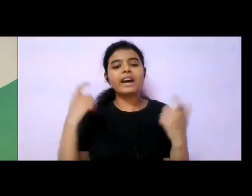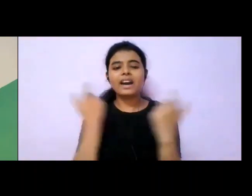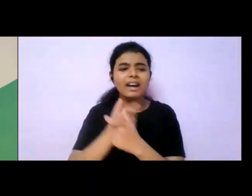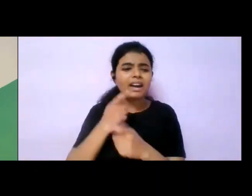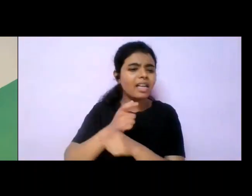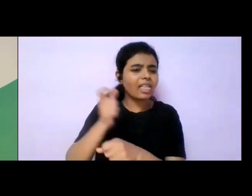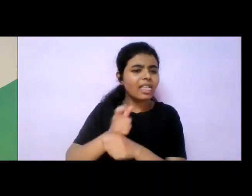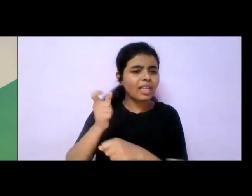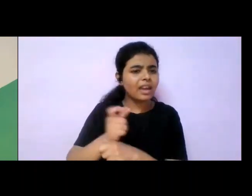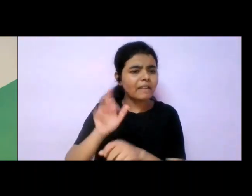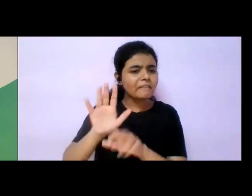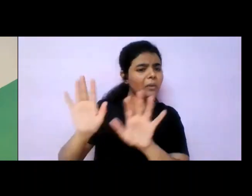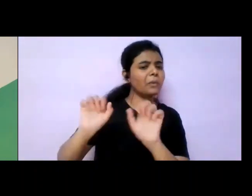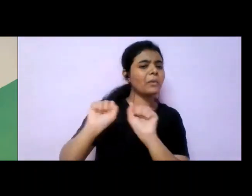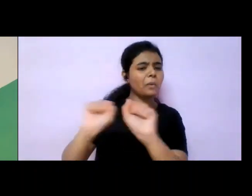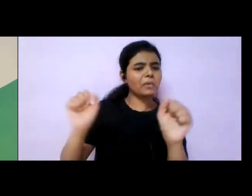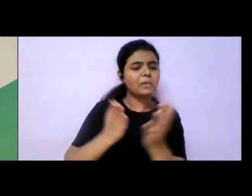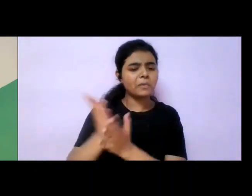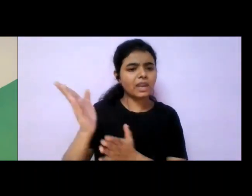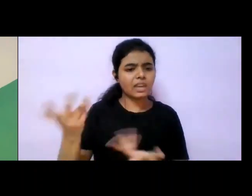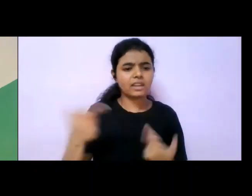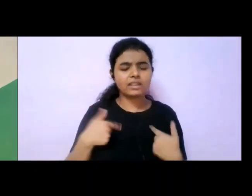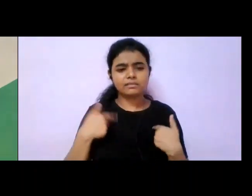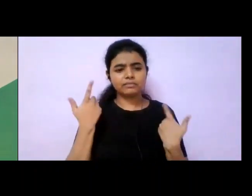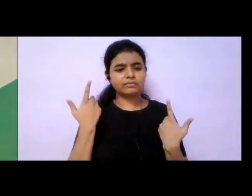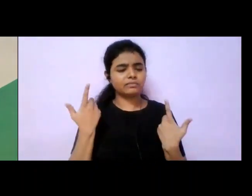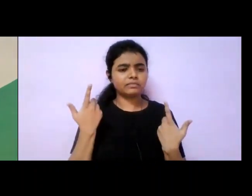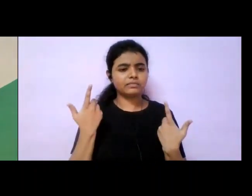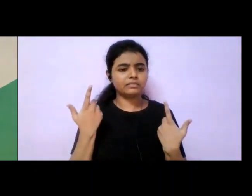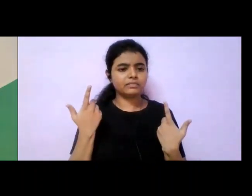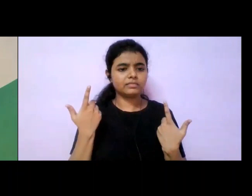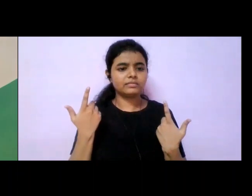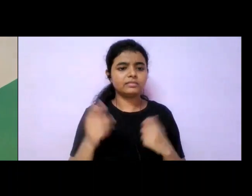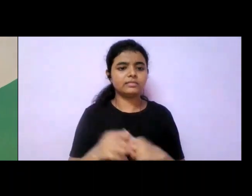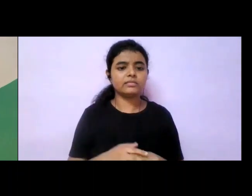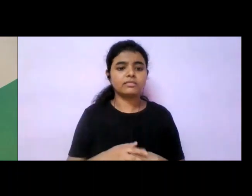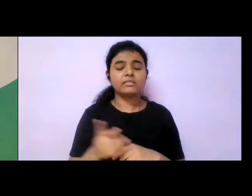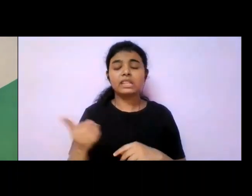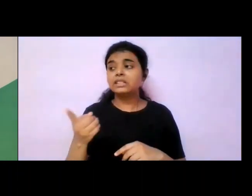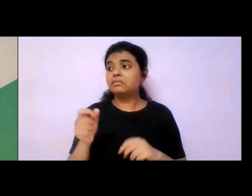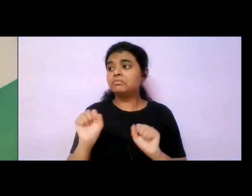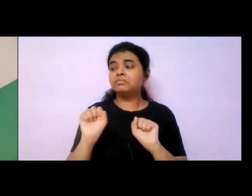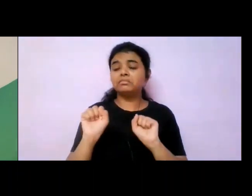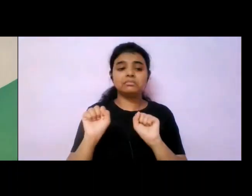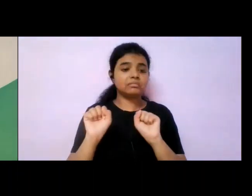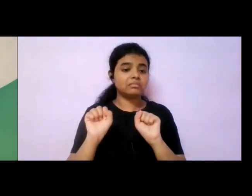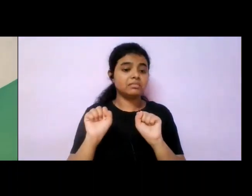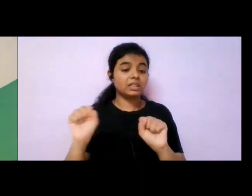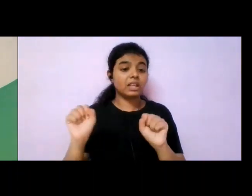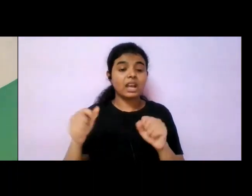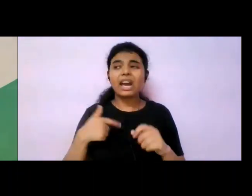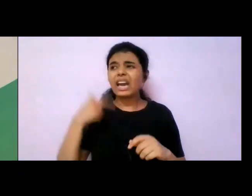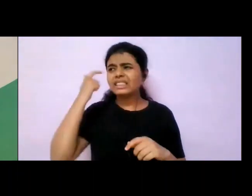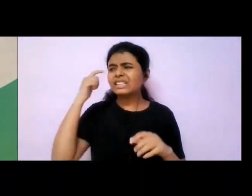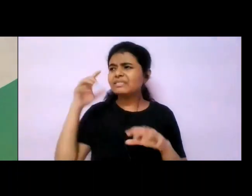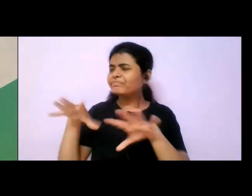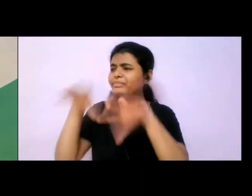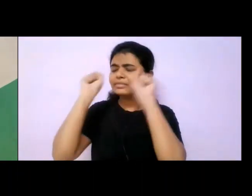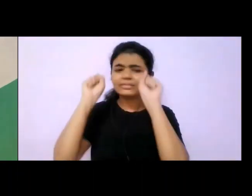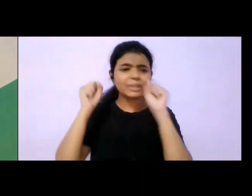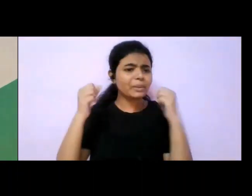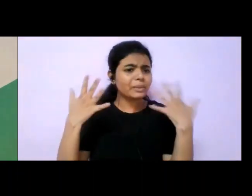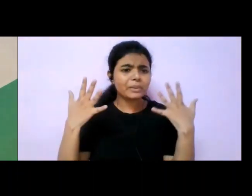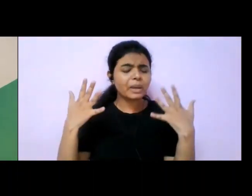Joke in inverted commas, of course. You know, in order for us to really kind of grapple with what is going on there, I think we need to